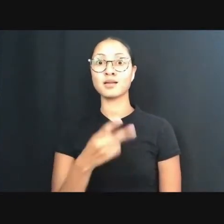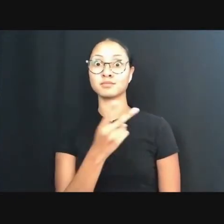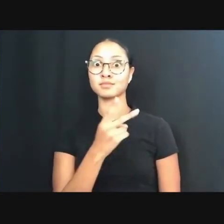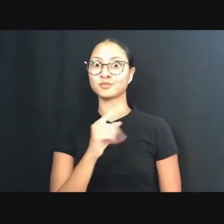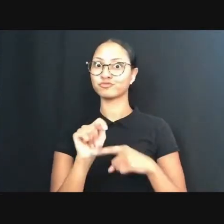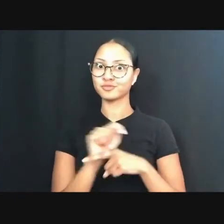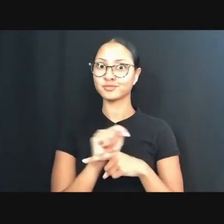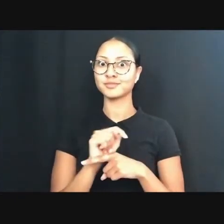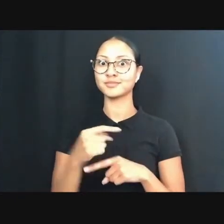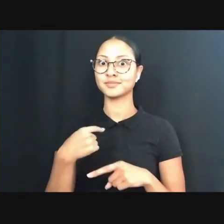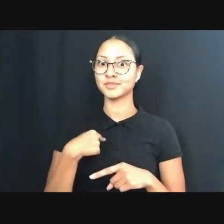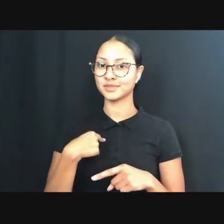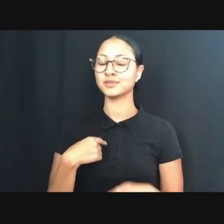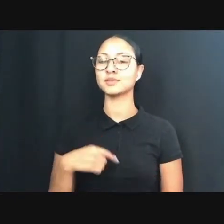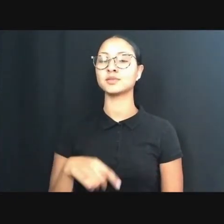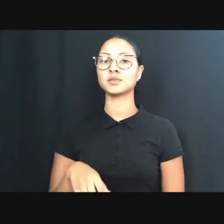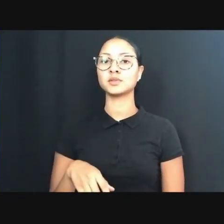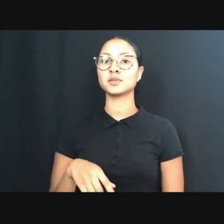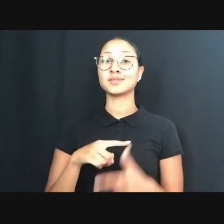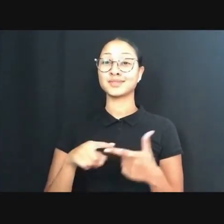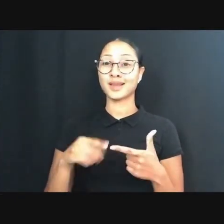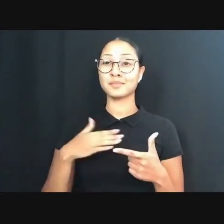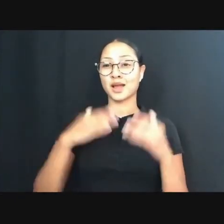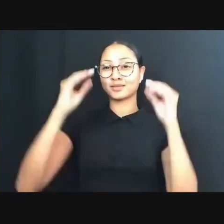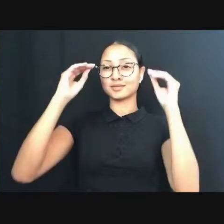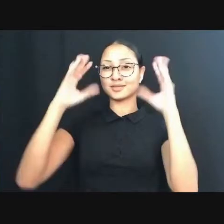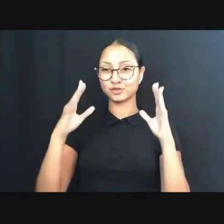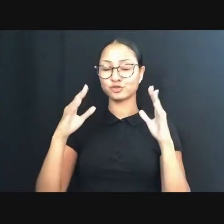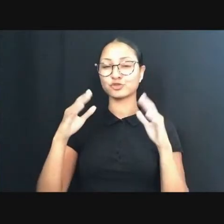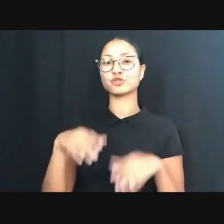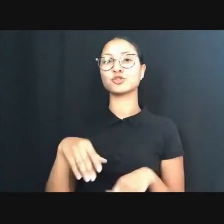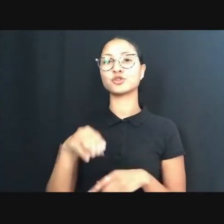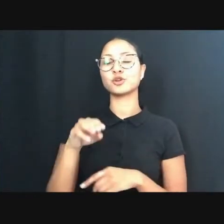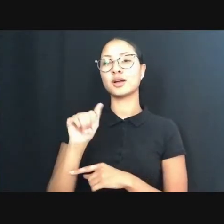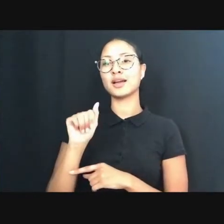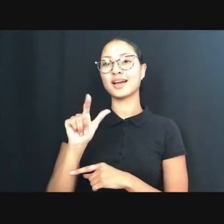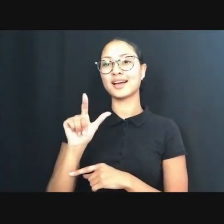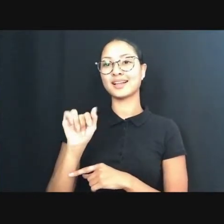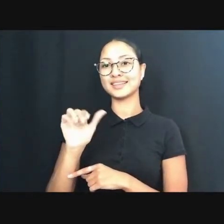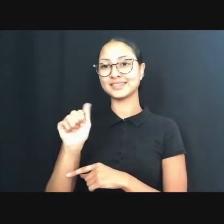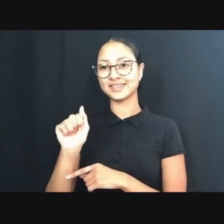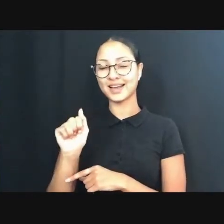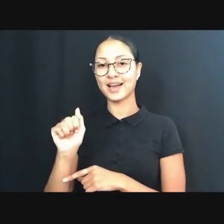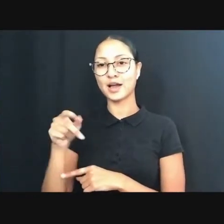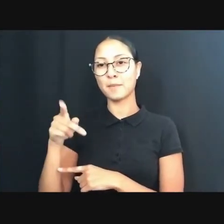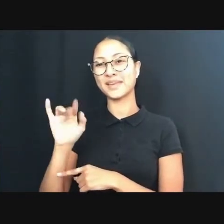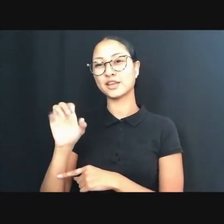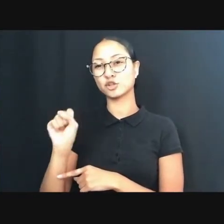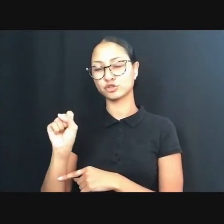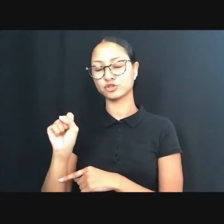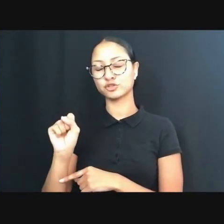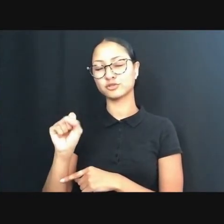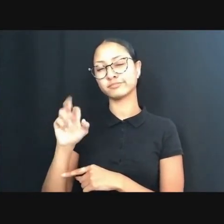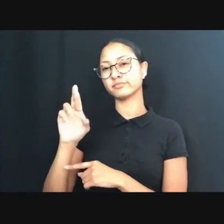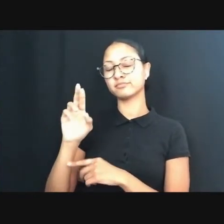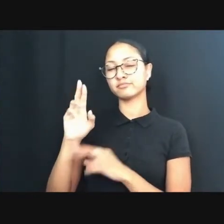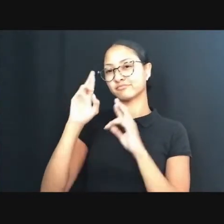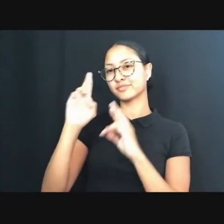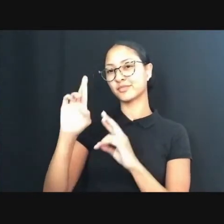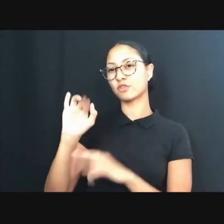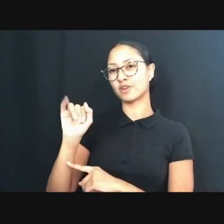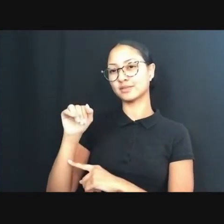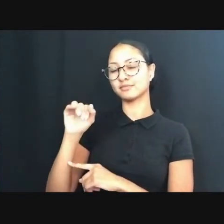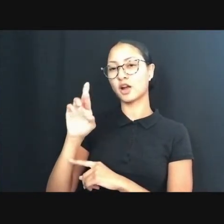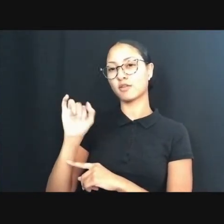my teacher, may she rest in peace, Miss Alicia Pierce. She like, you know, these were my like Dunham